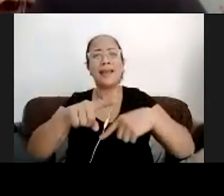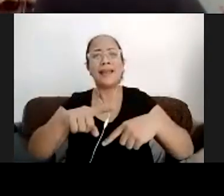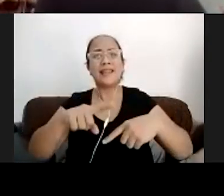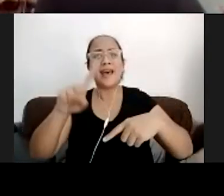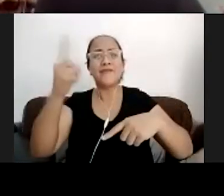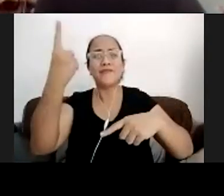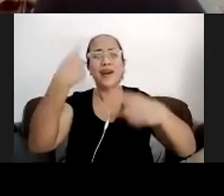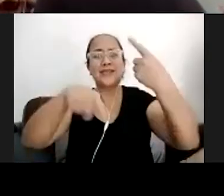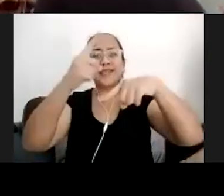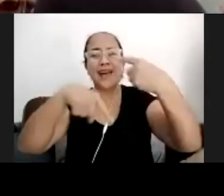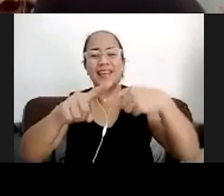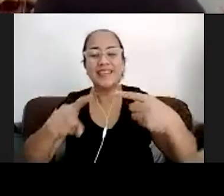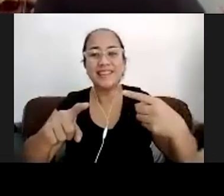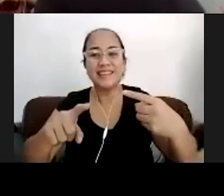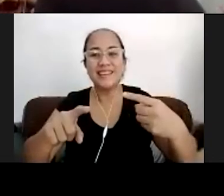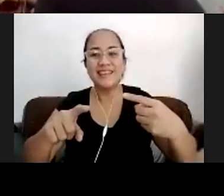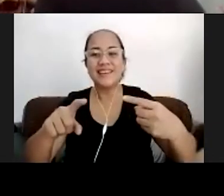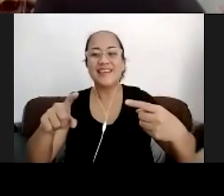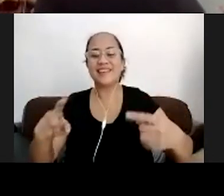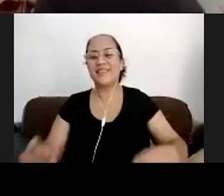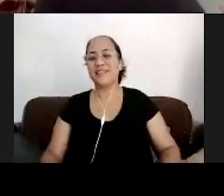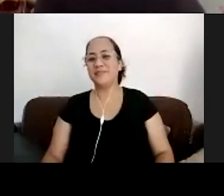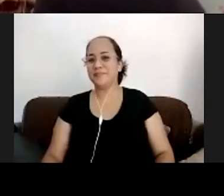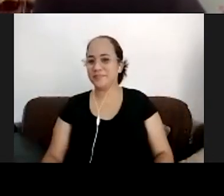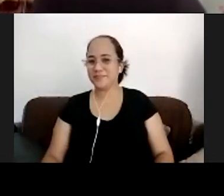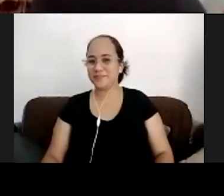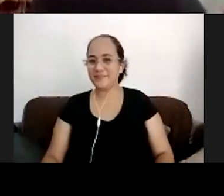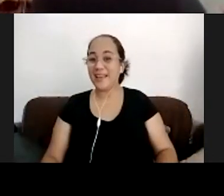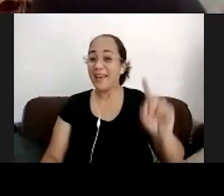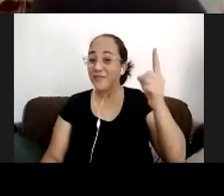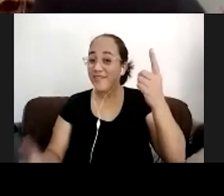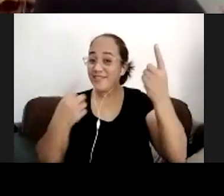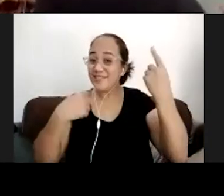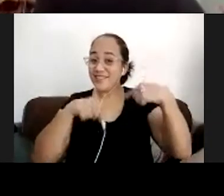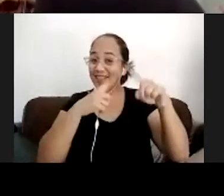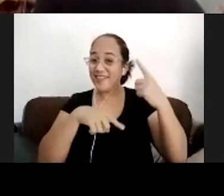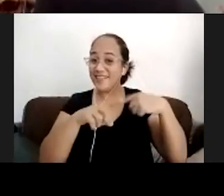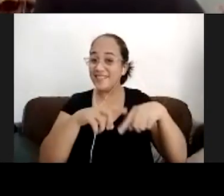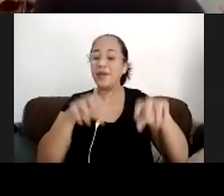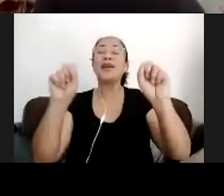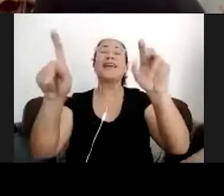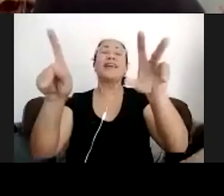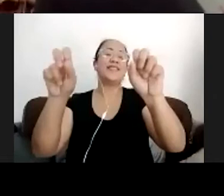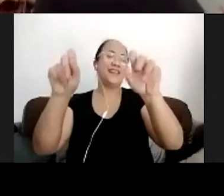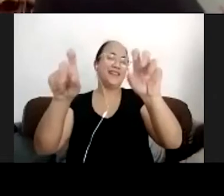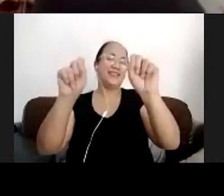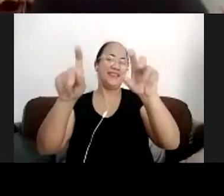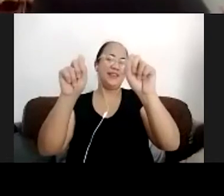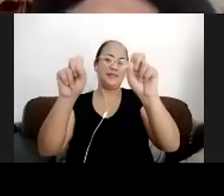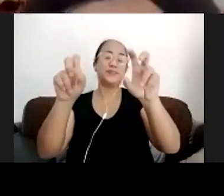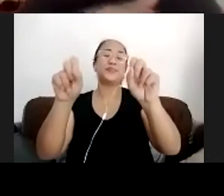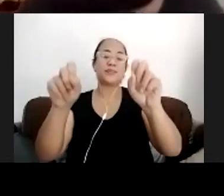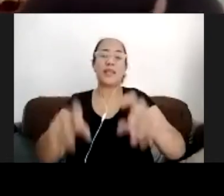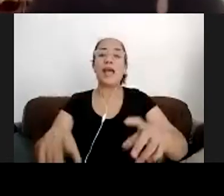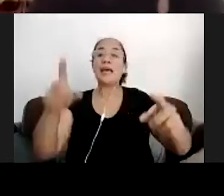Oh, sorry. I thought it was the last sign. I thought it was equals 4. Okay. Or sorry about that. All right, so sign